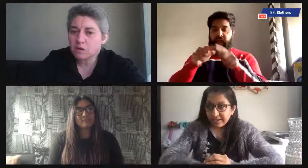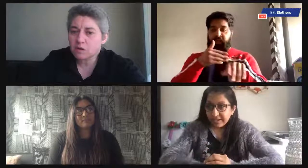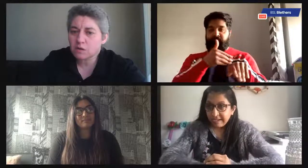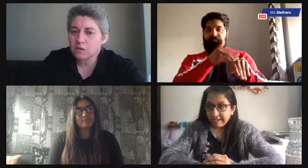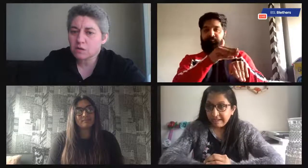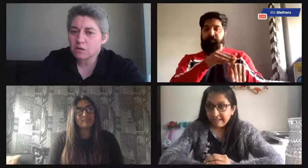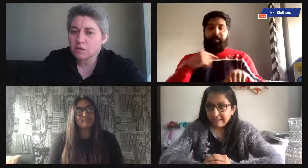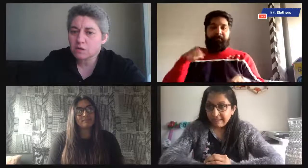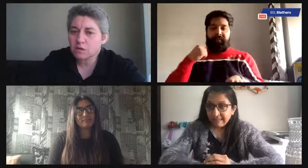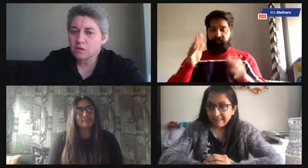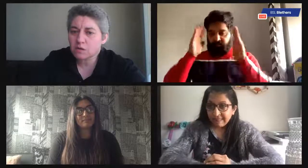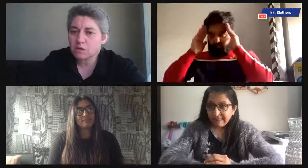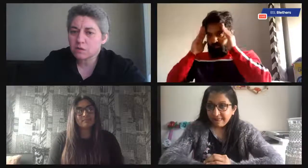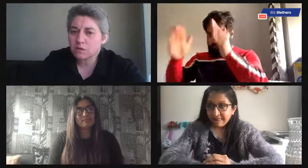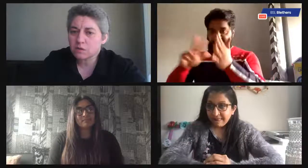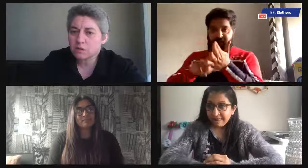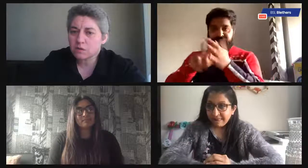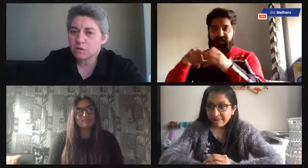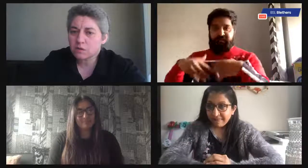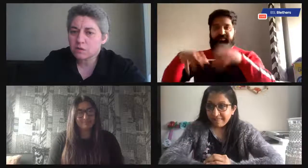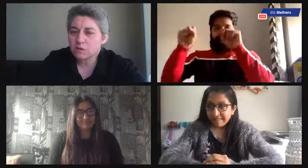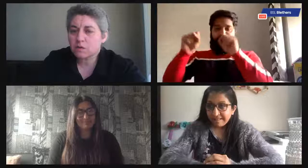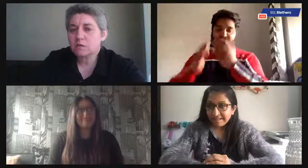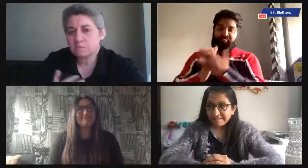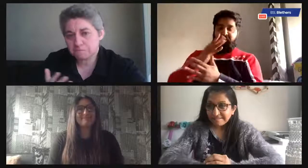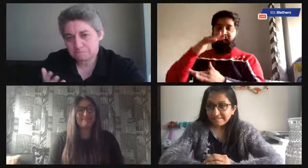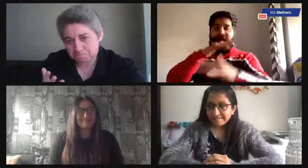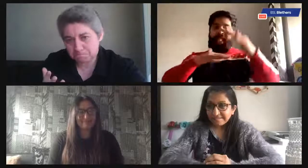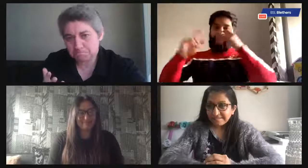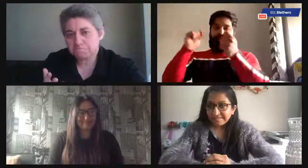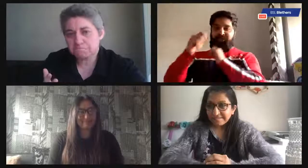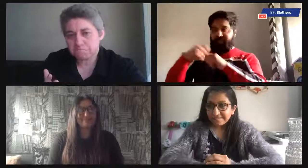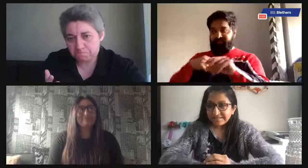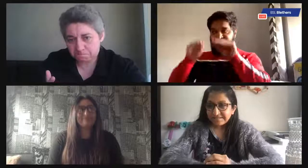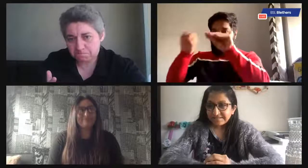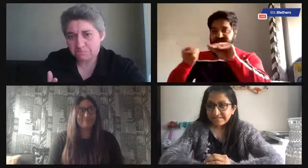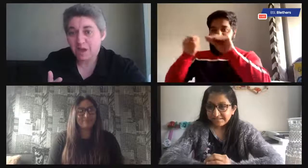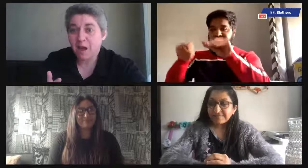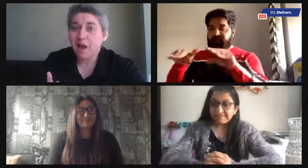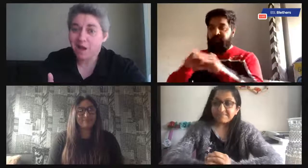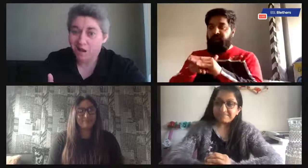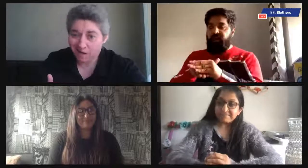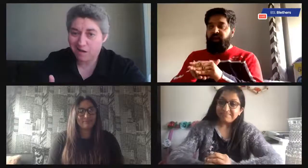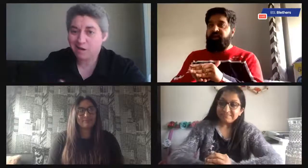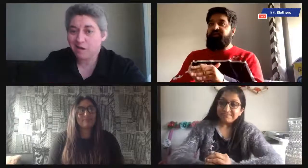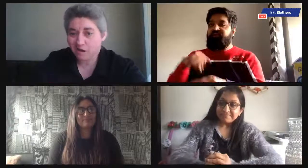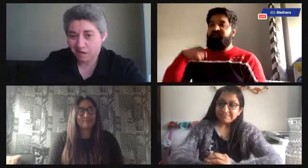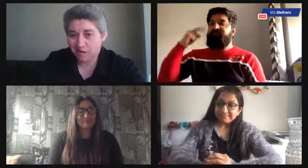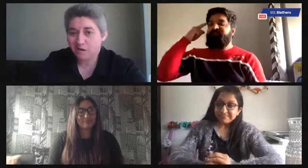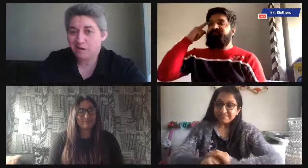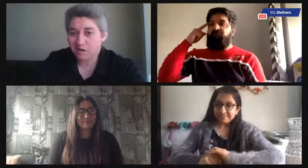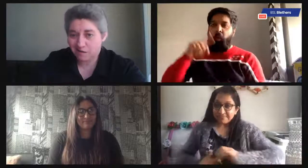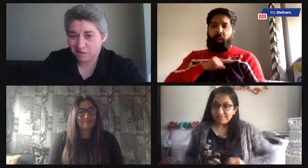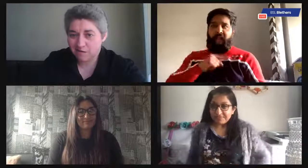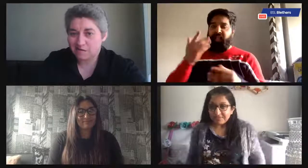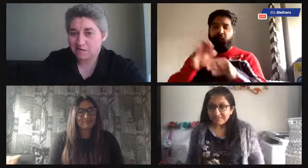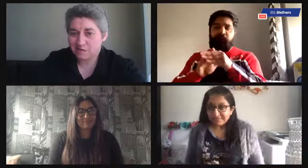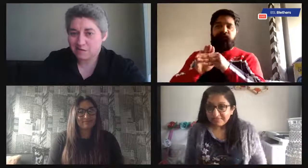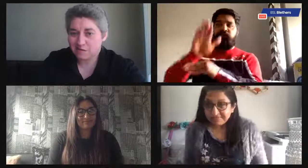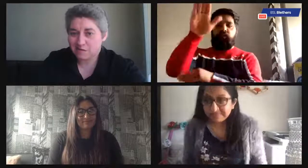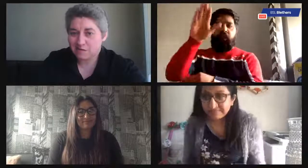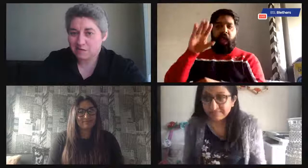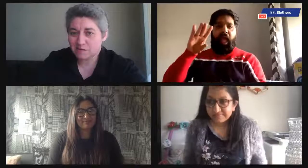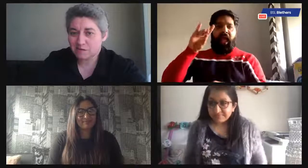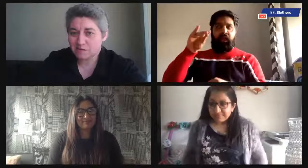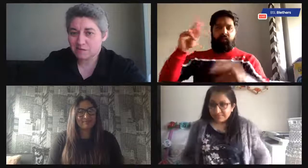Avril, you're right. There has been some people who have started getting involved in climate change that have